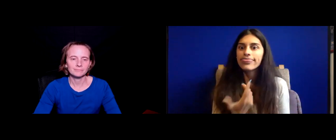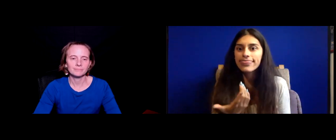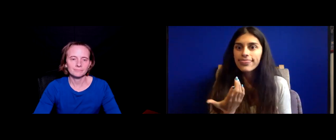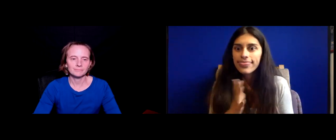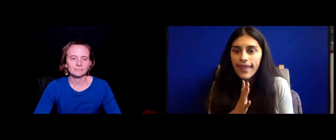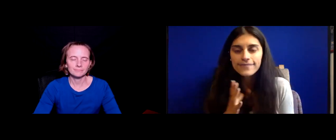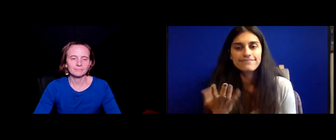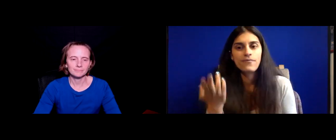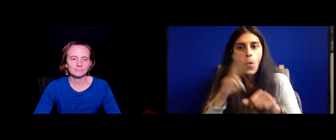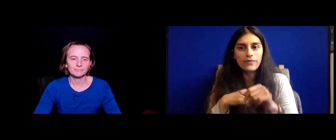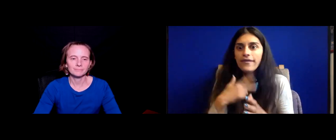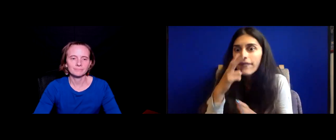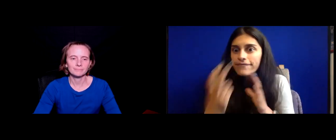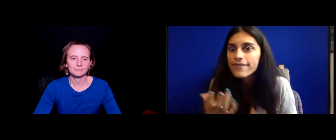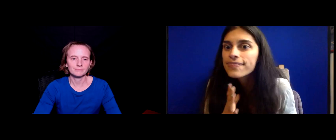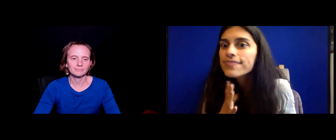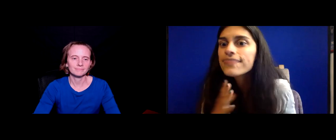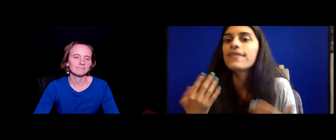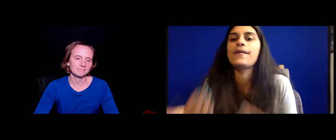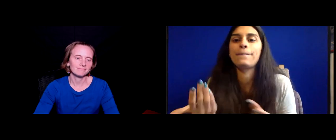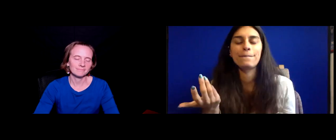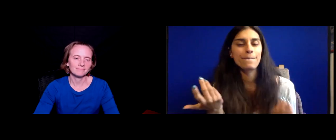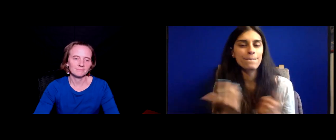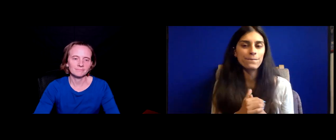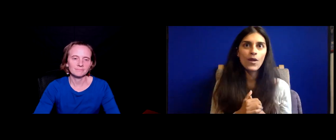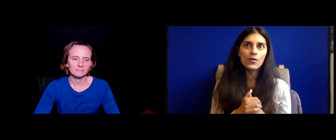It's easy to get caught up in that kind of thing.